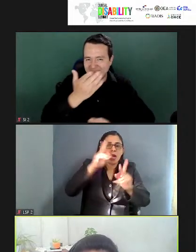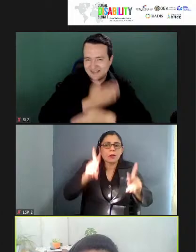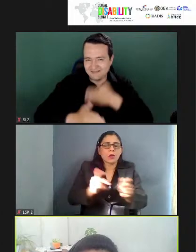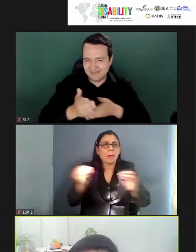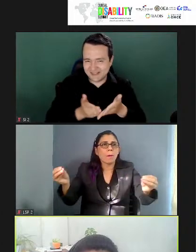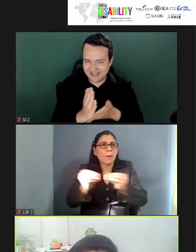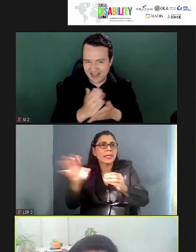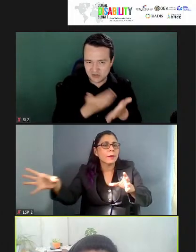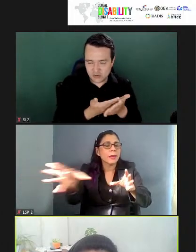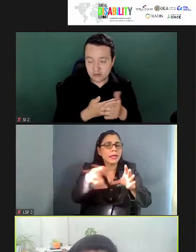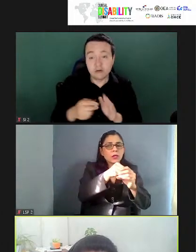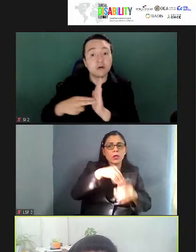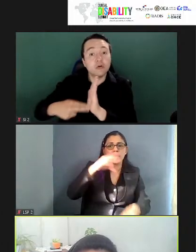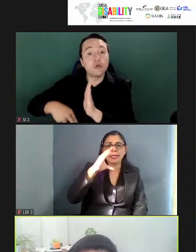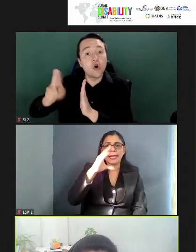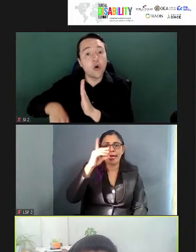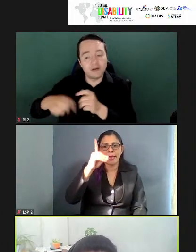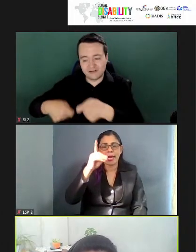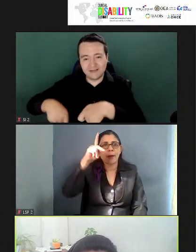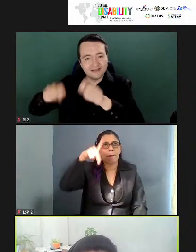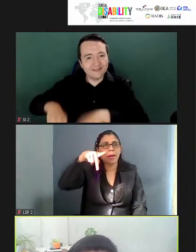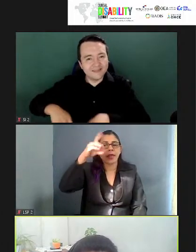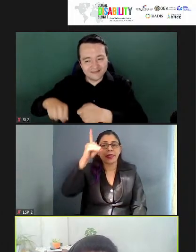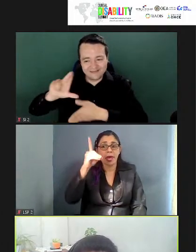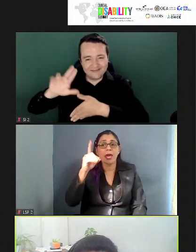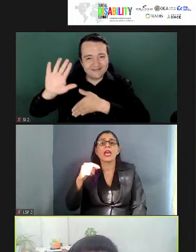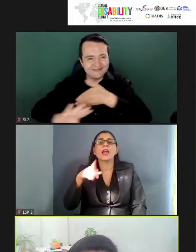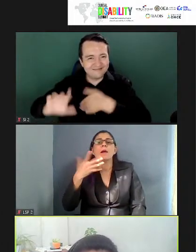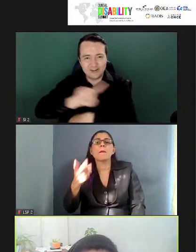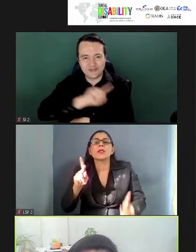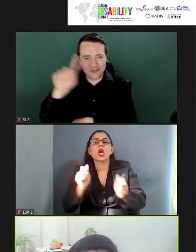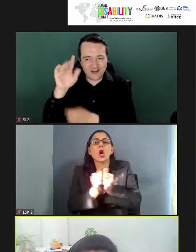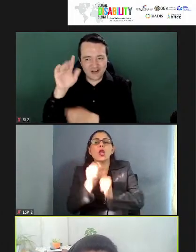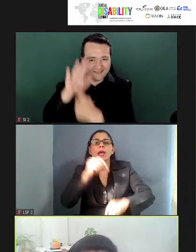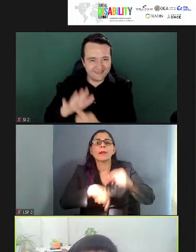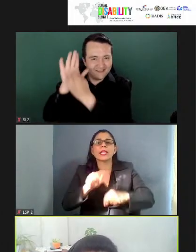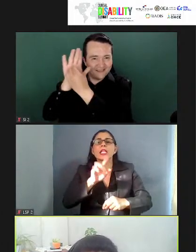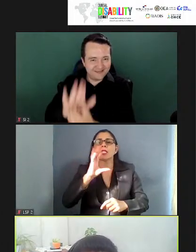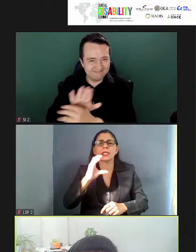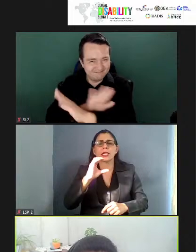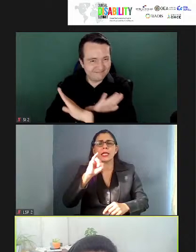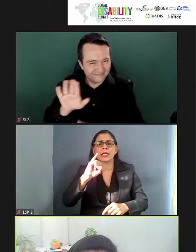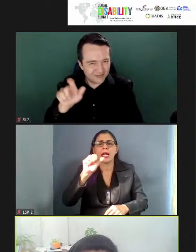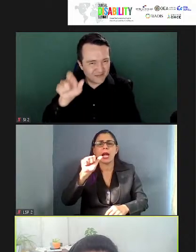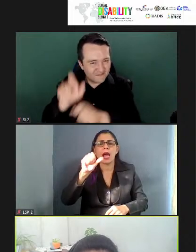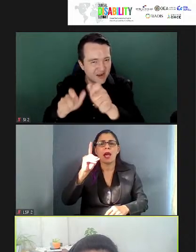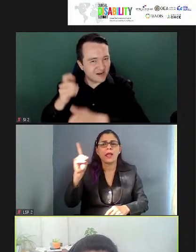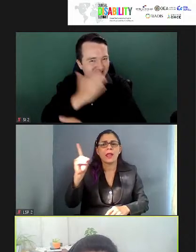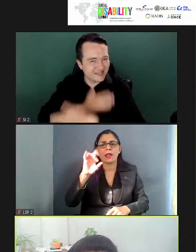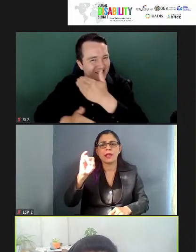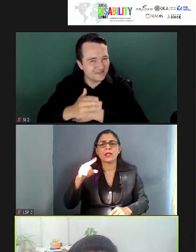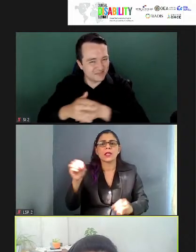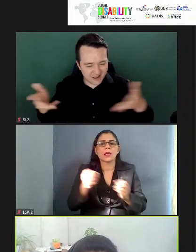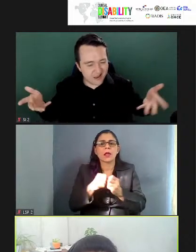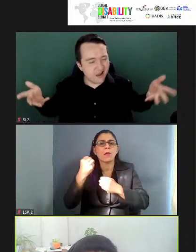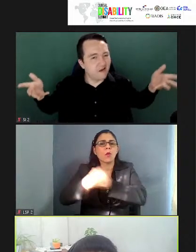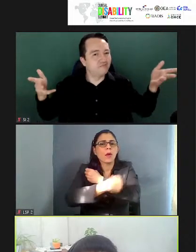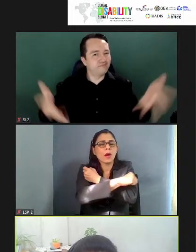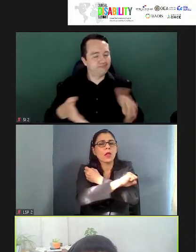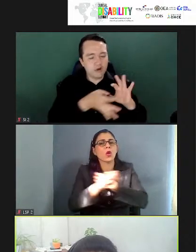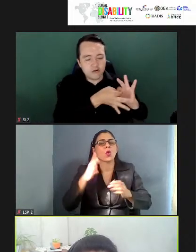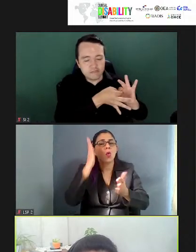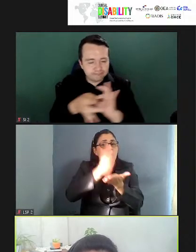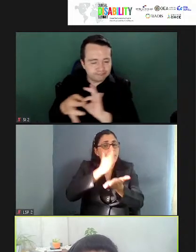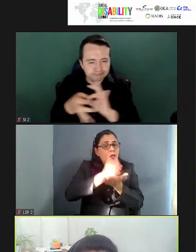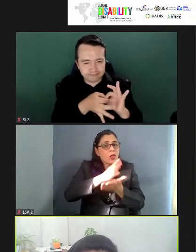of persons with disabilities and the inter-american conventions for the elimination of all forms of discrimination